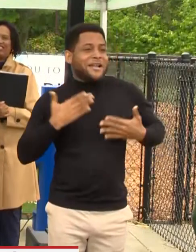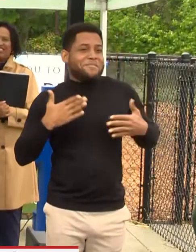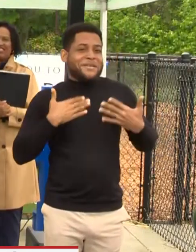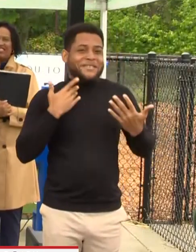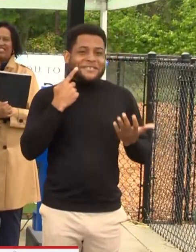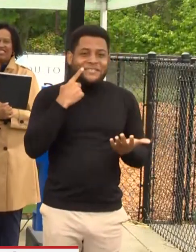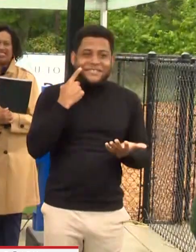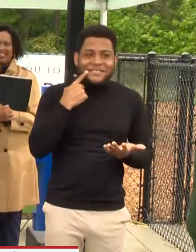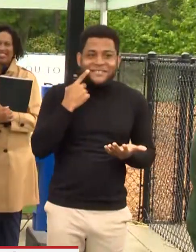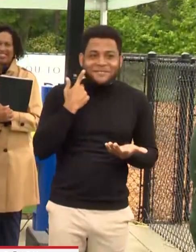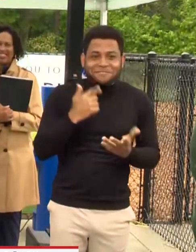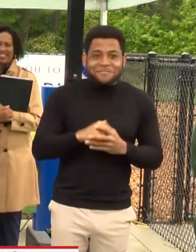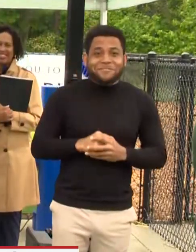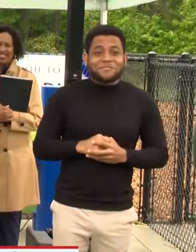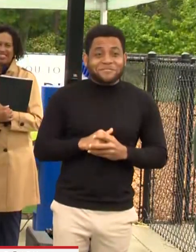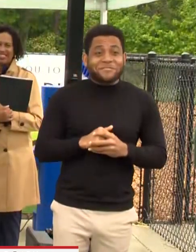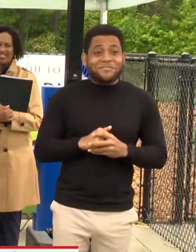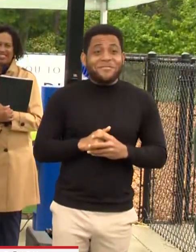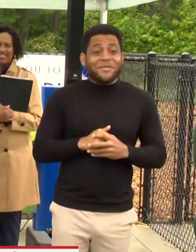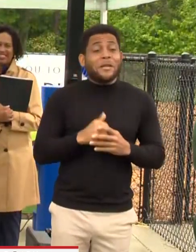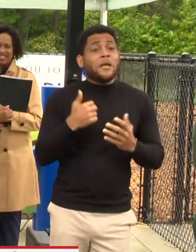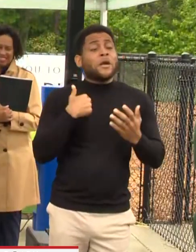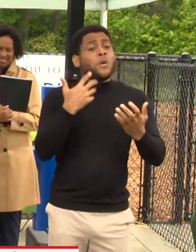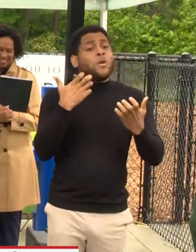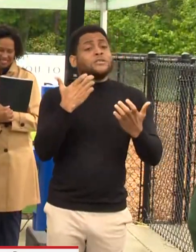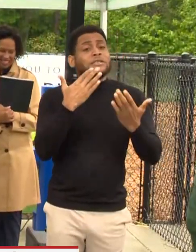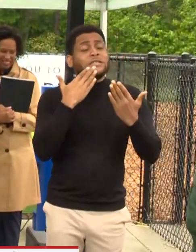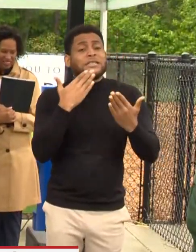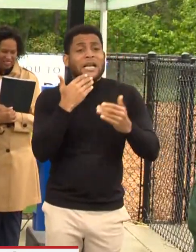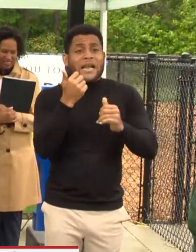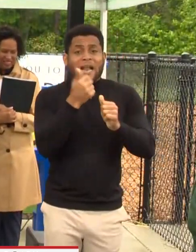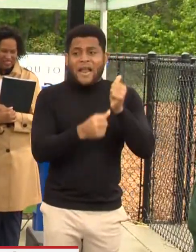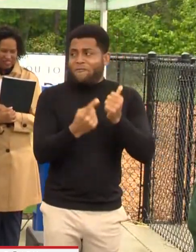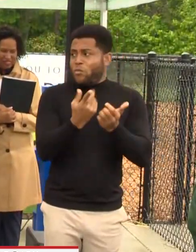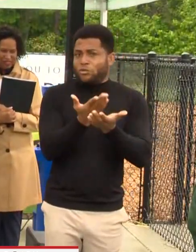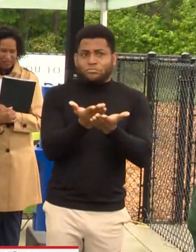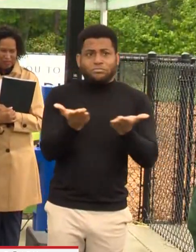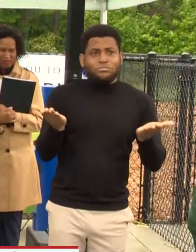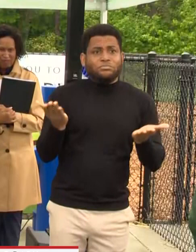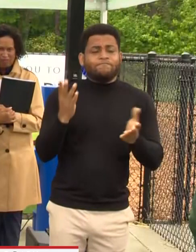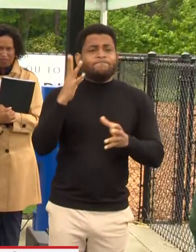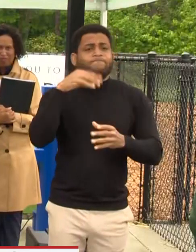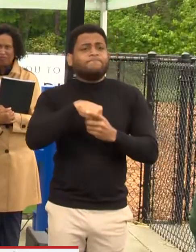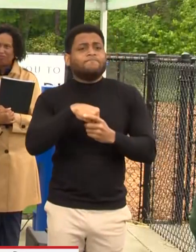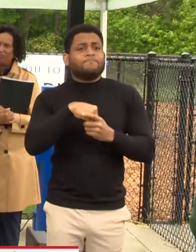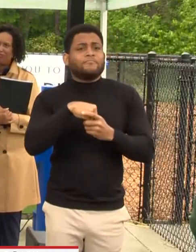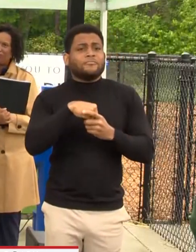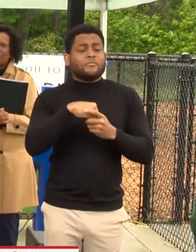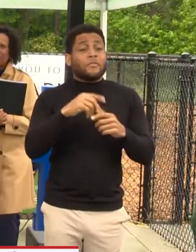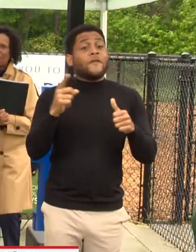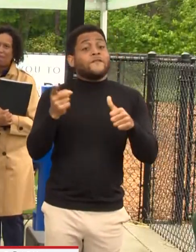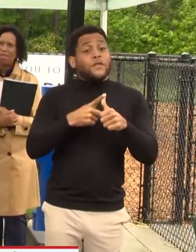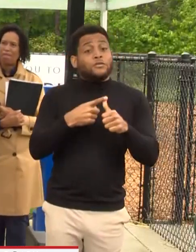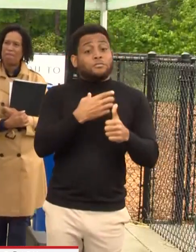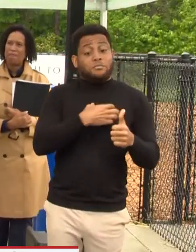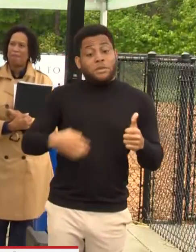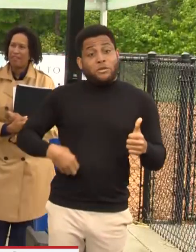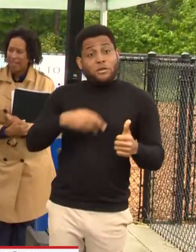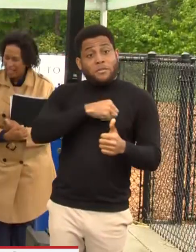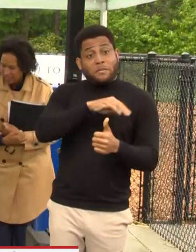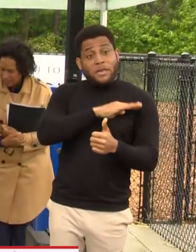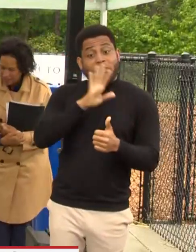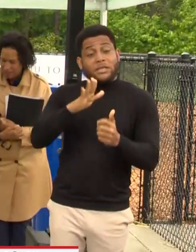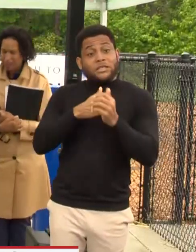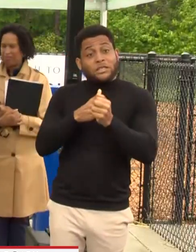thank Mayor. I want to thank, really, it's my job to thank folks that helped to make this possible. And first and foremost, I want to thank Mayor Bowser for her leadership. Let's give her a